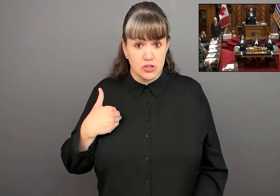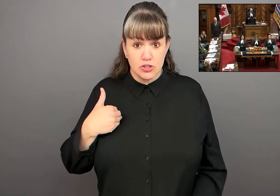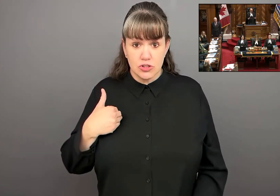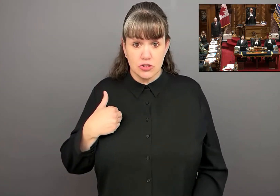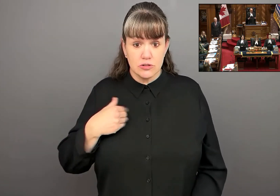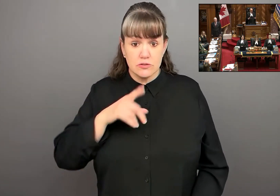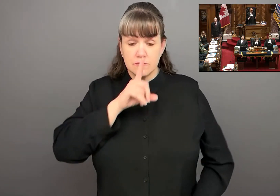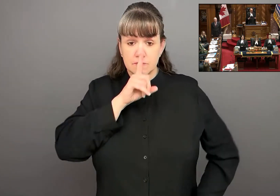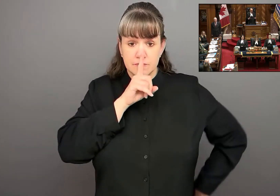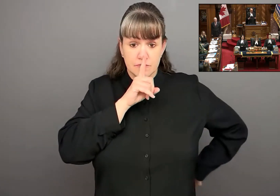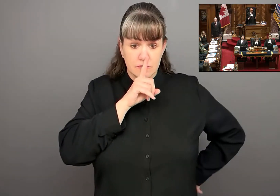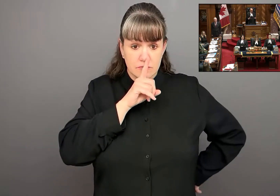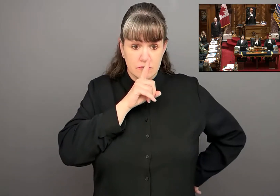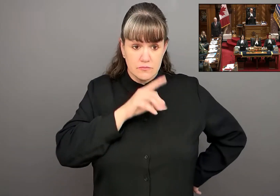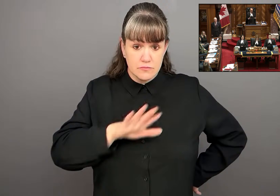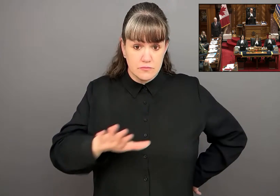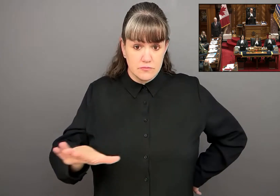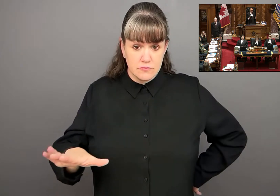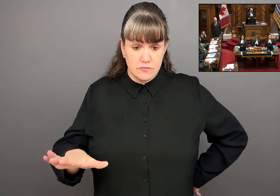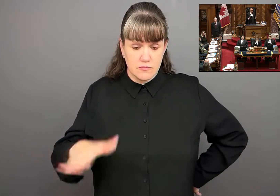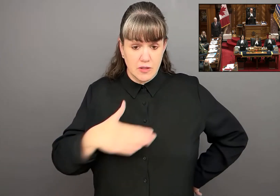Members, come to order.